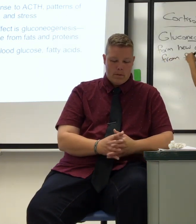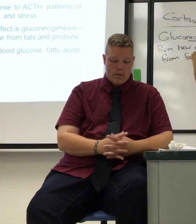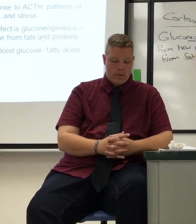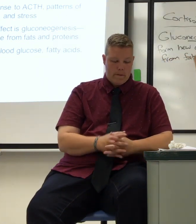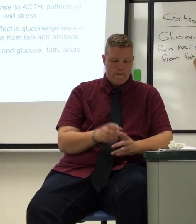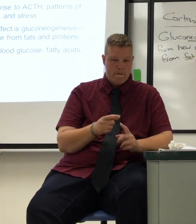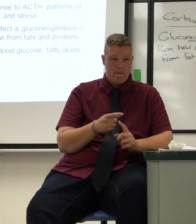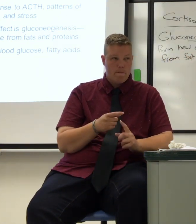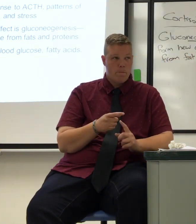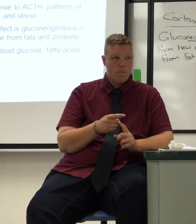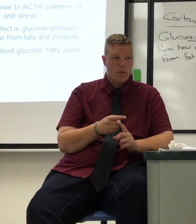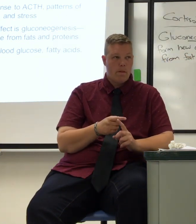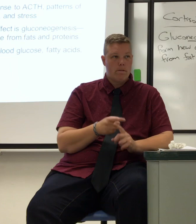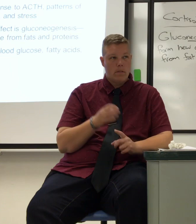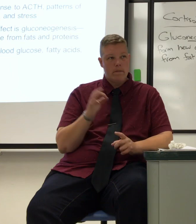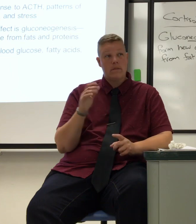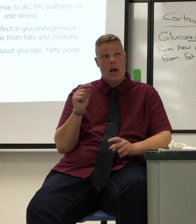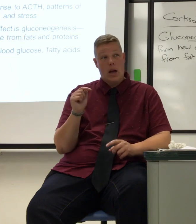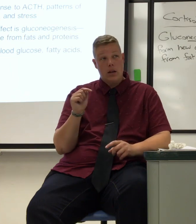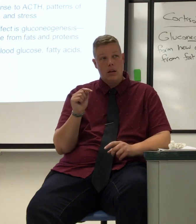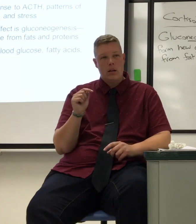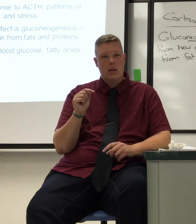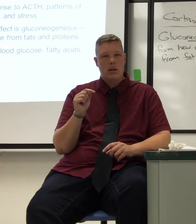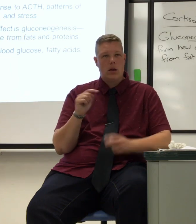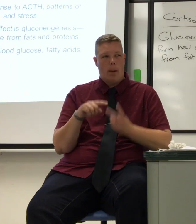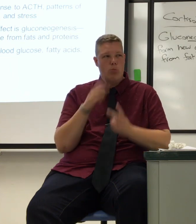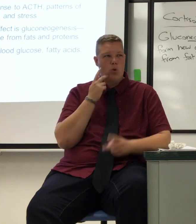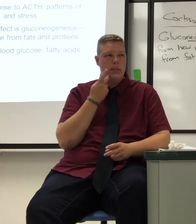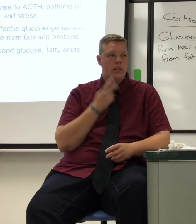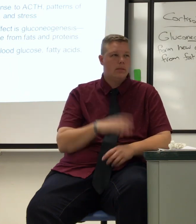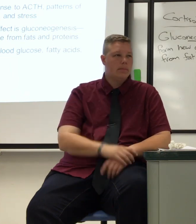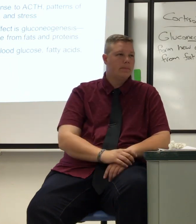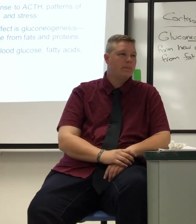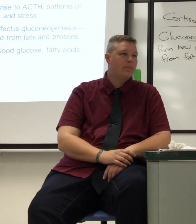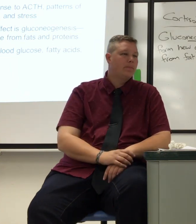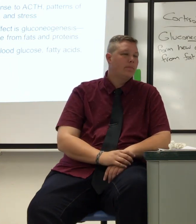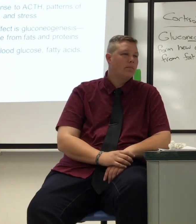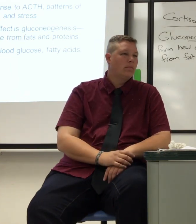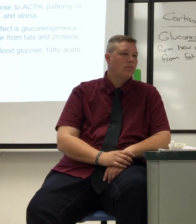from fat and protein.